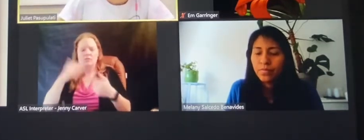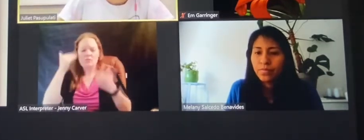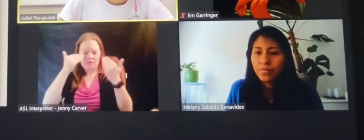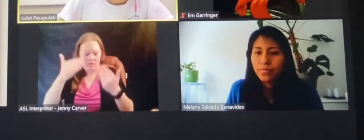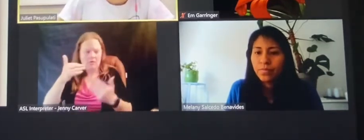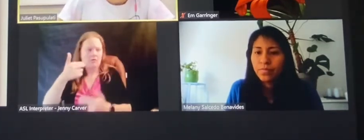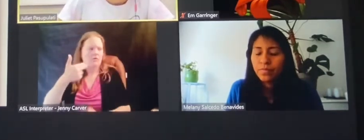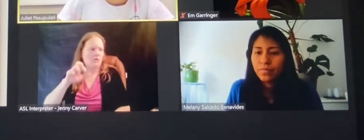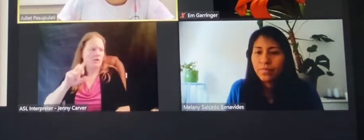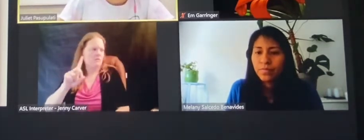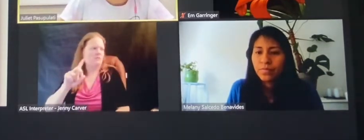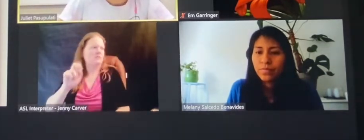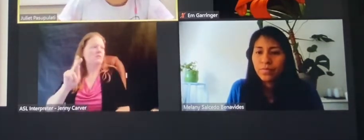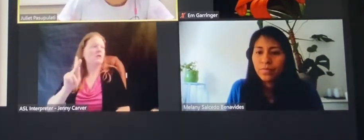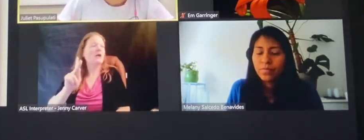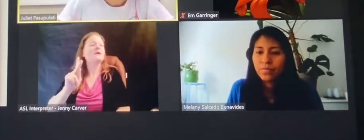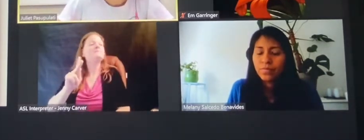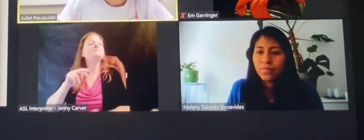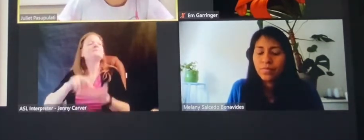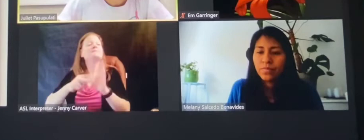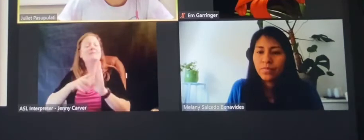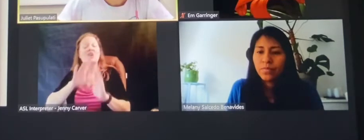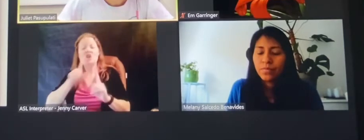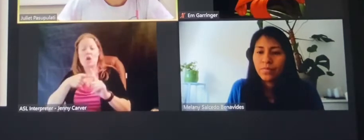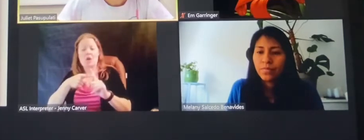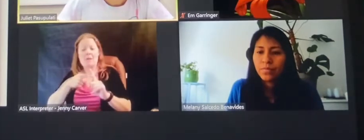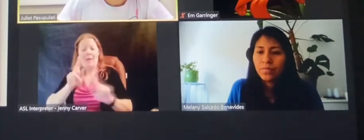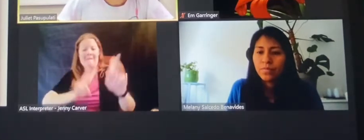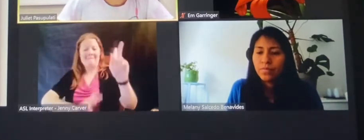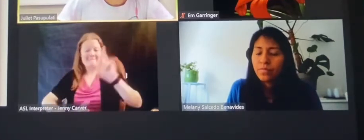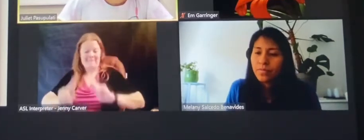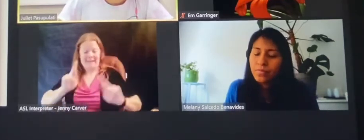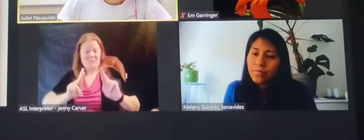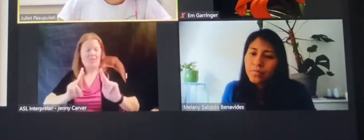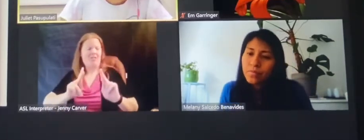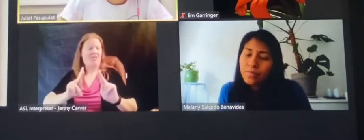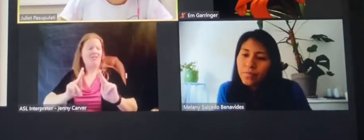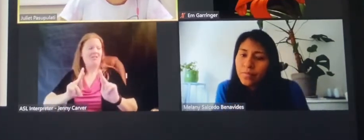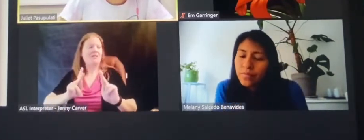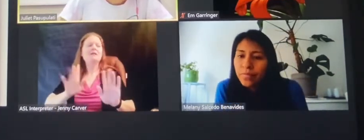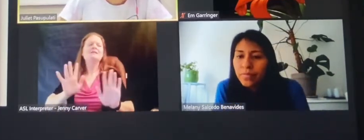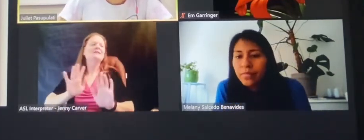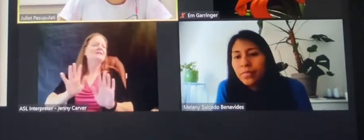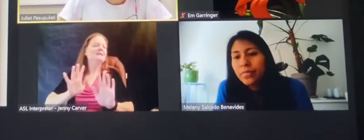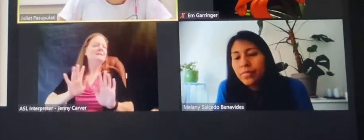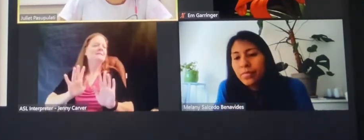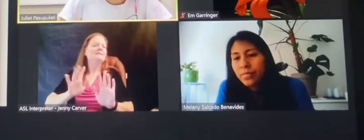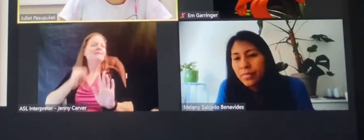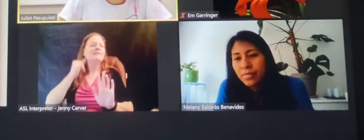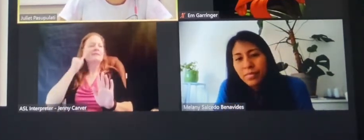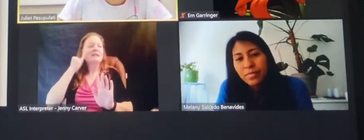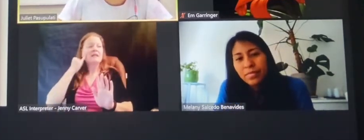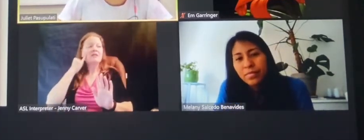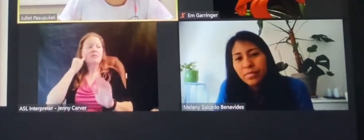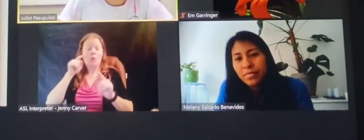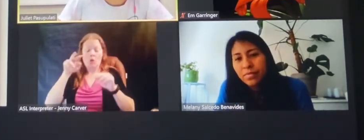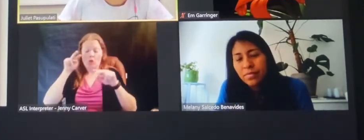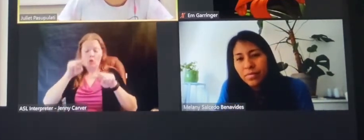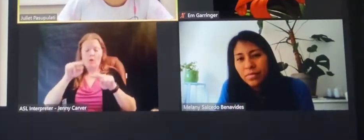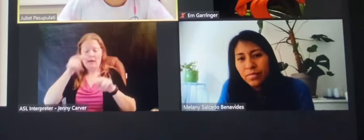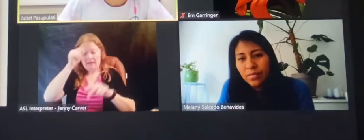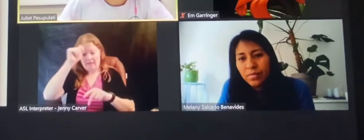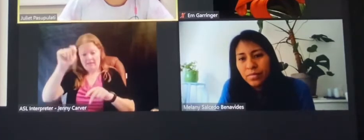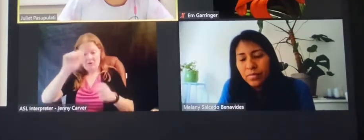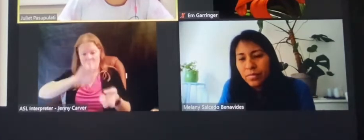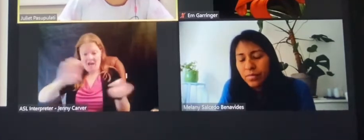Okay. So he's talking about people. Well, actually, if we're going off his theory of evolution, this just